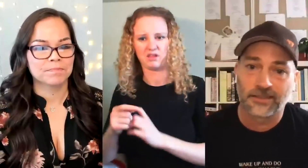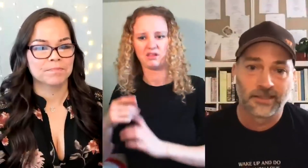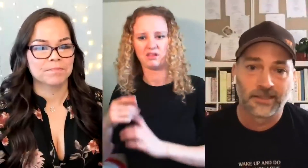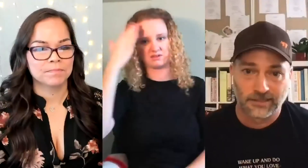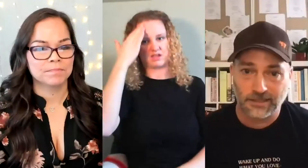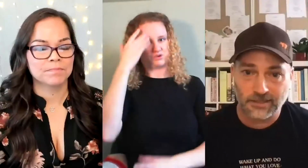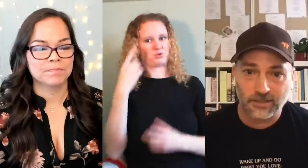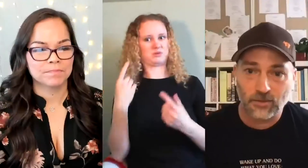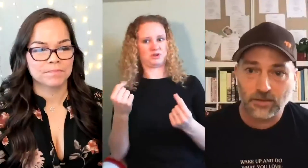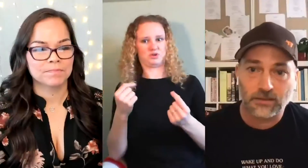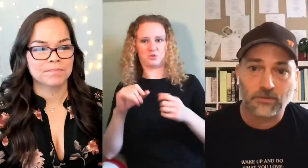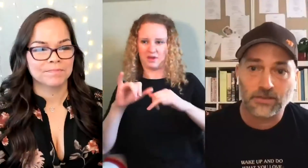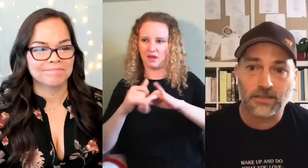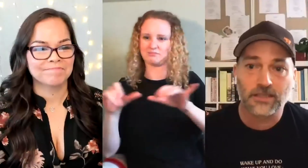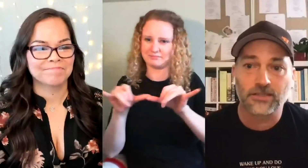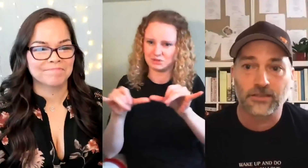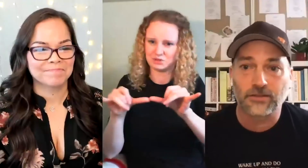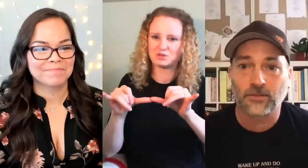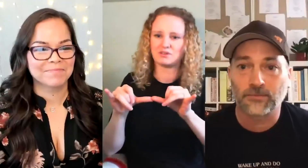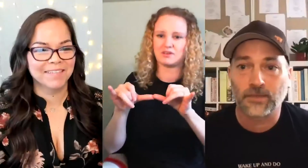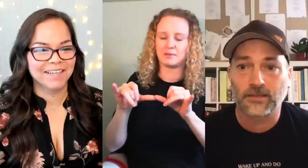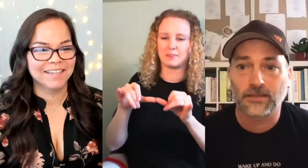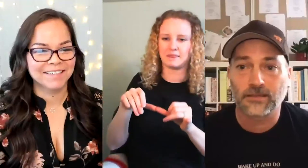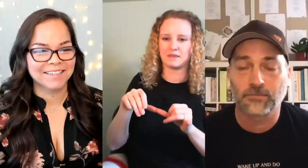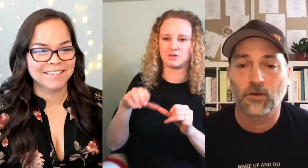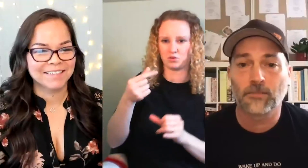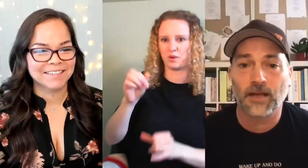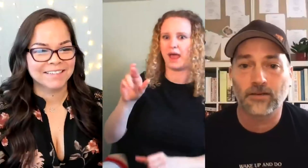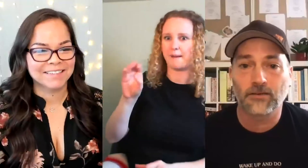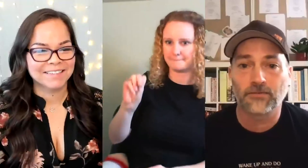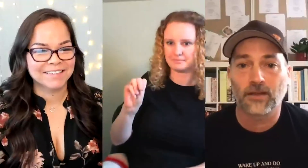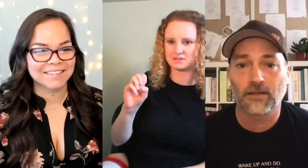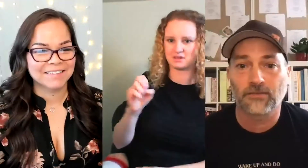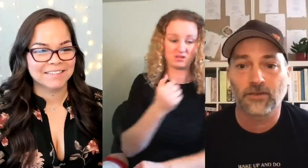And next thing you know, I was in the kitchen. So it's more